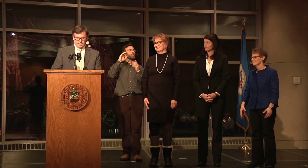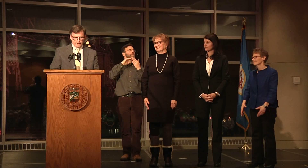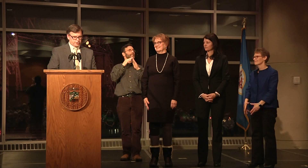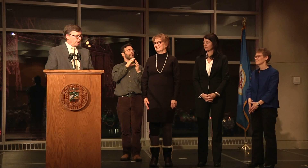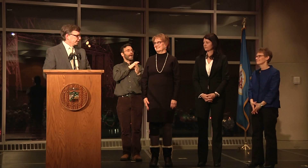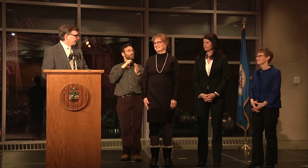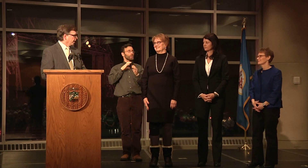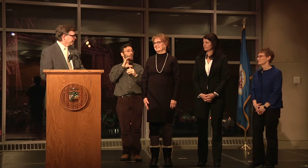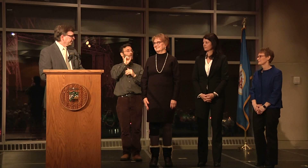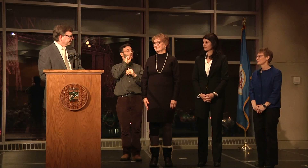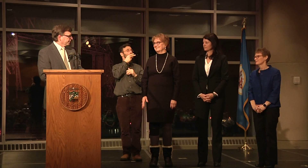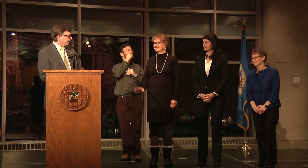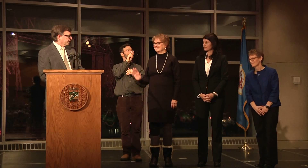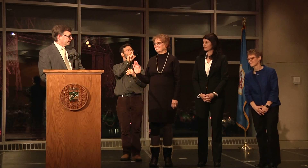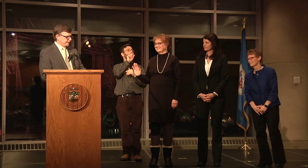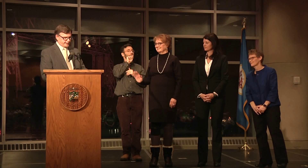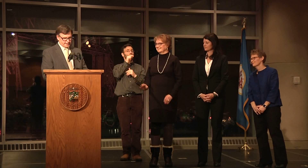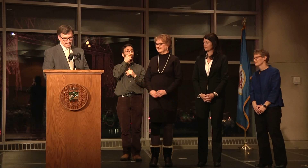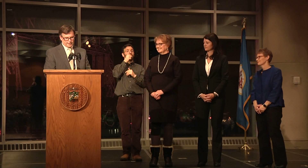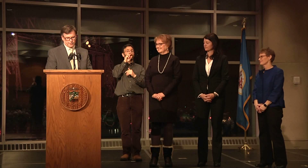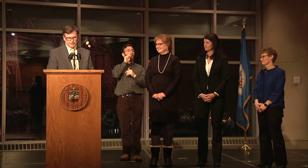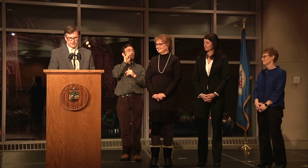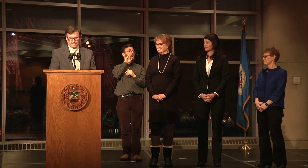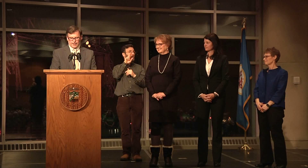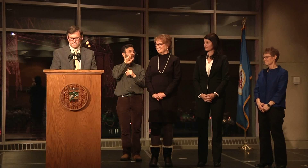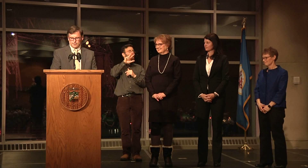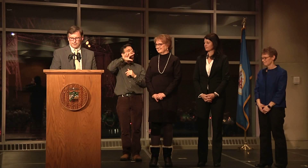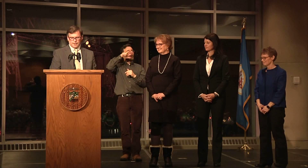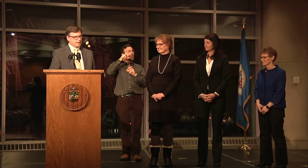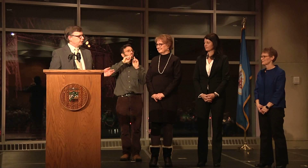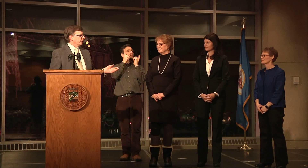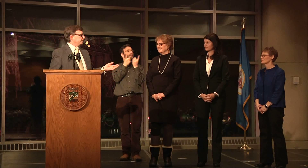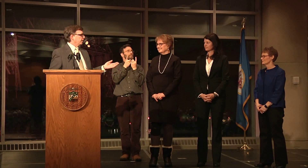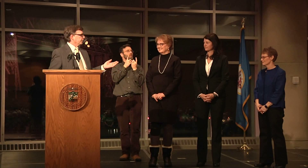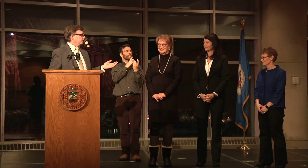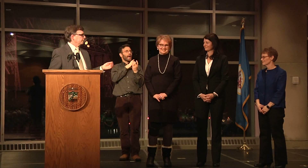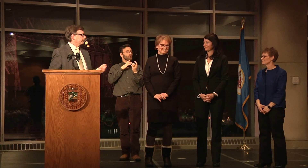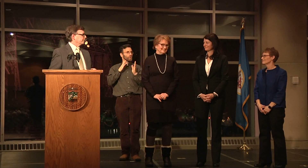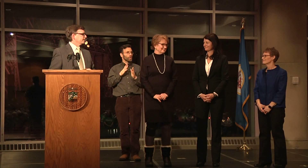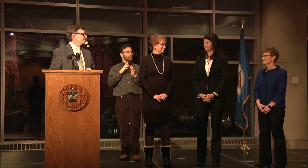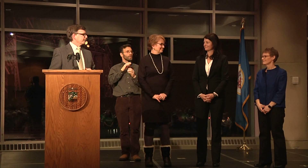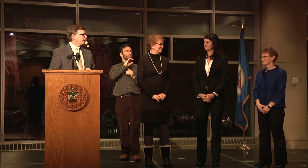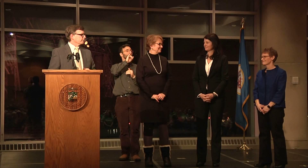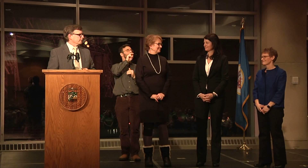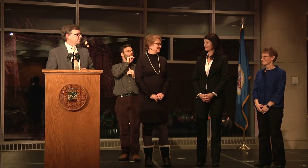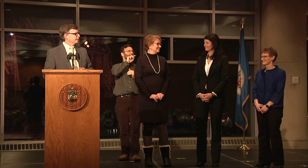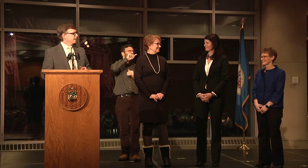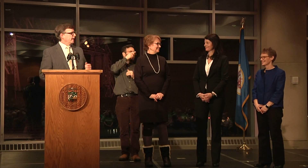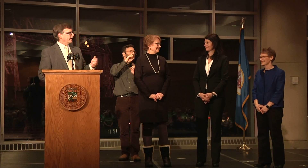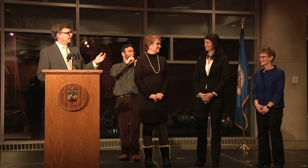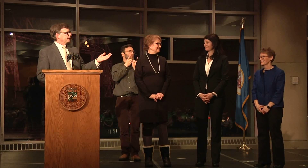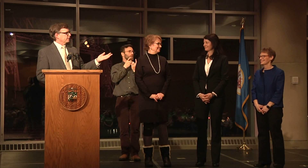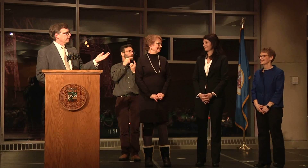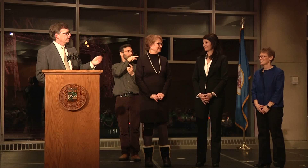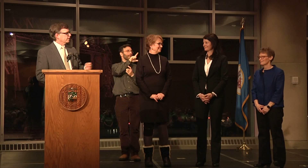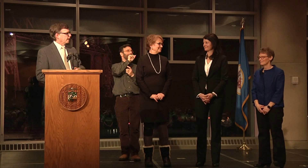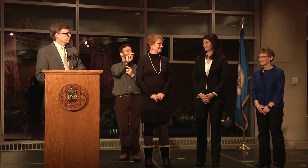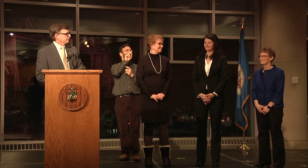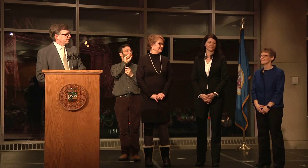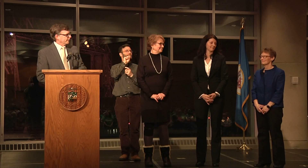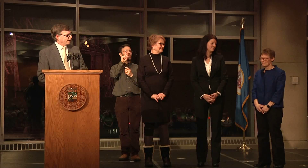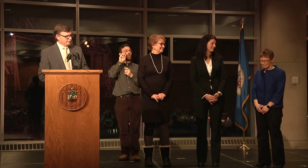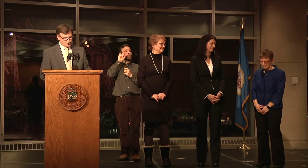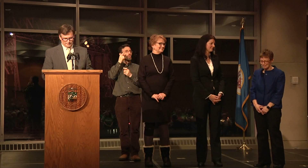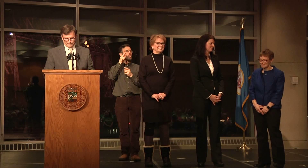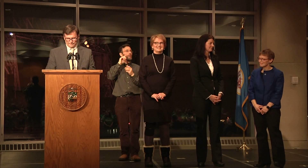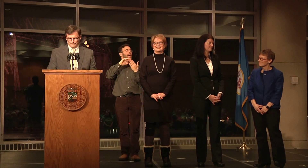Councilors. Charlotte Gardner, 3rd District Councilor, Jen Jelsrud, 1st District Councilor, and Linda Krug,